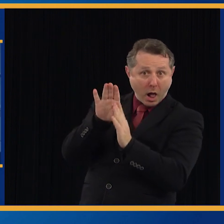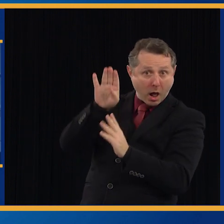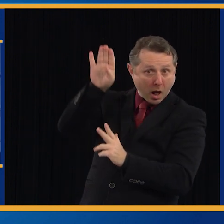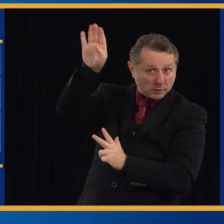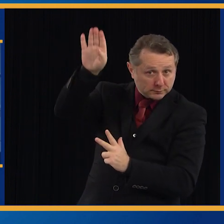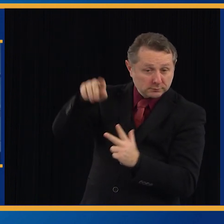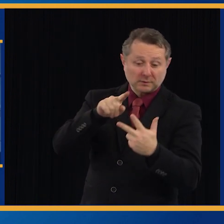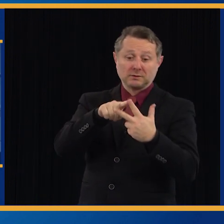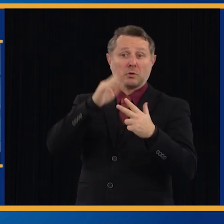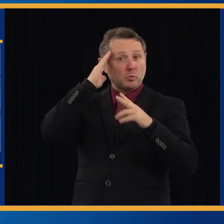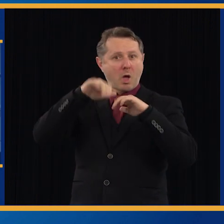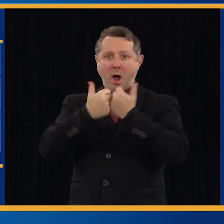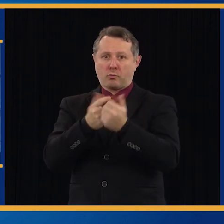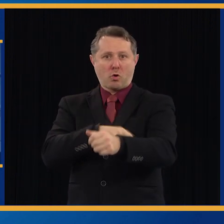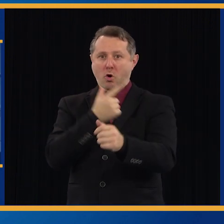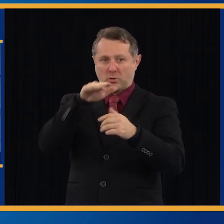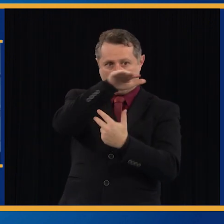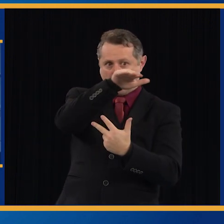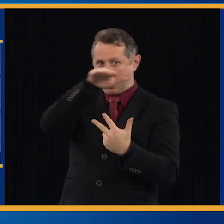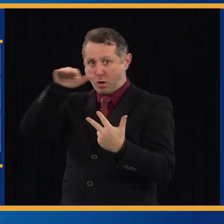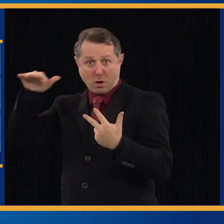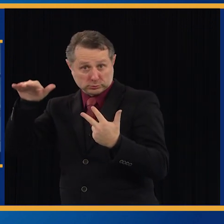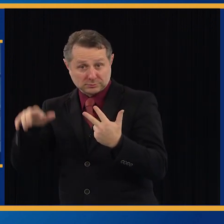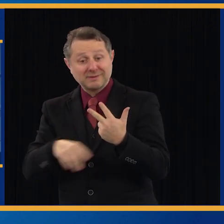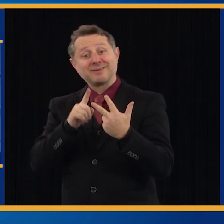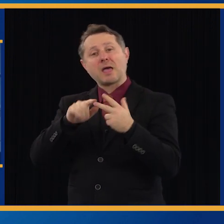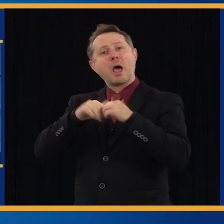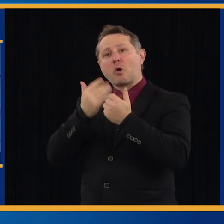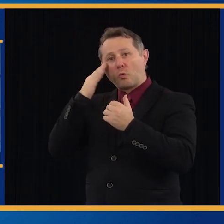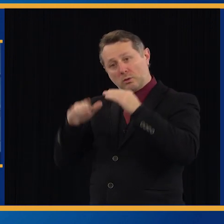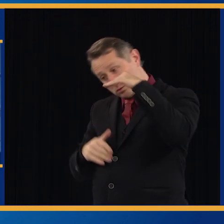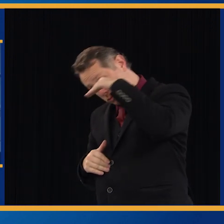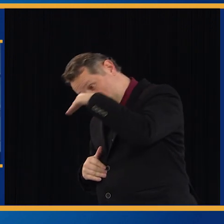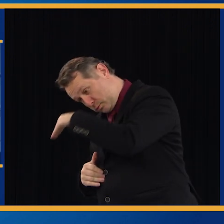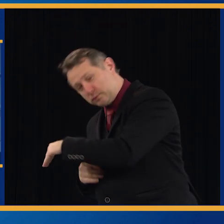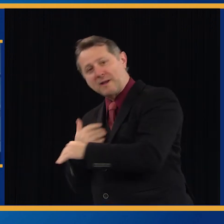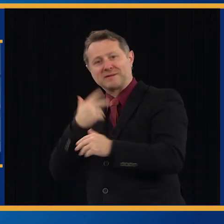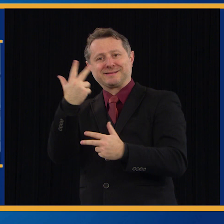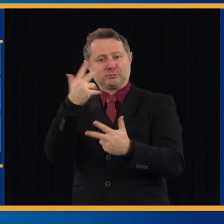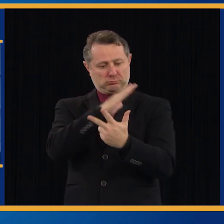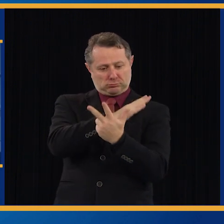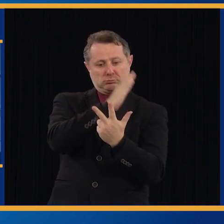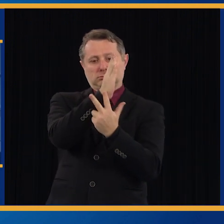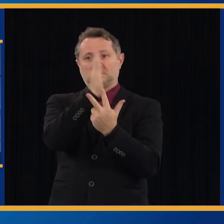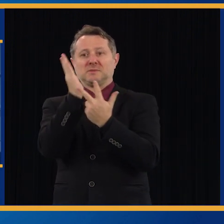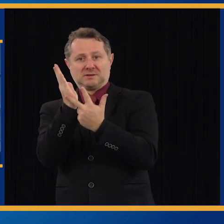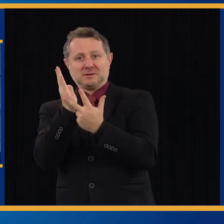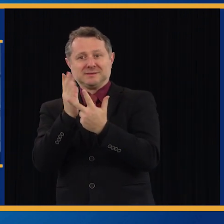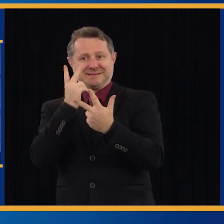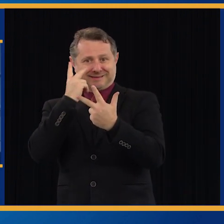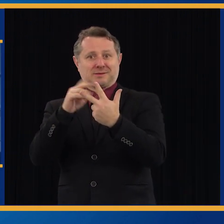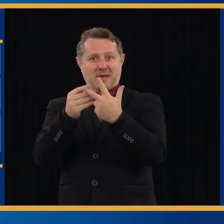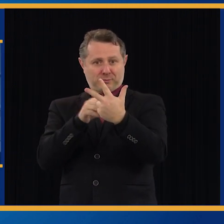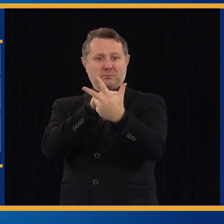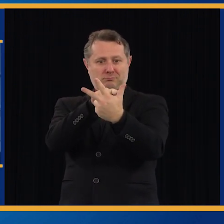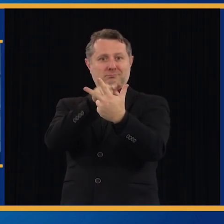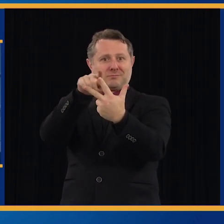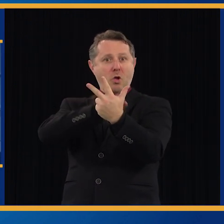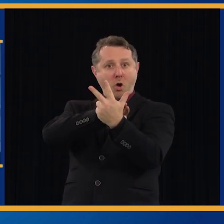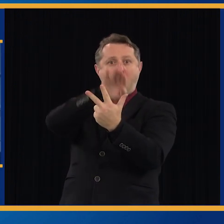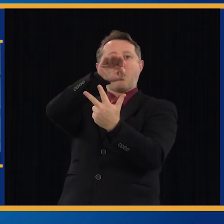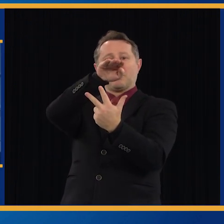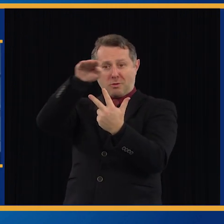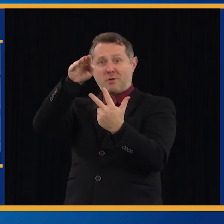is. And that's what we're trying to figure out. The number is coming down, but how fast does the number come down? And